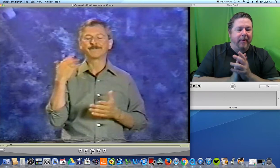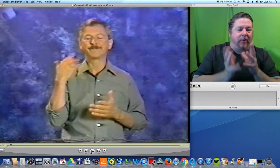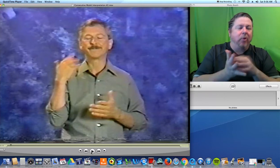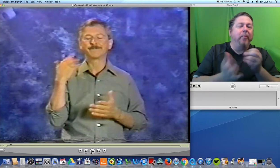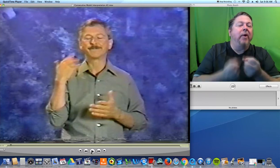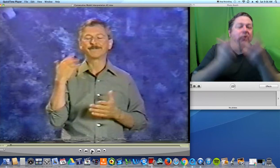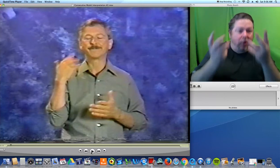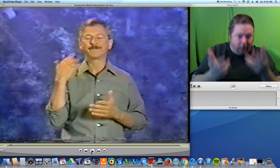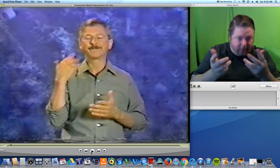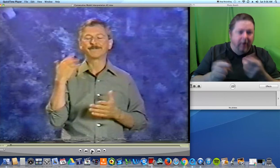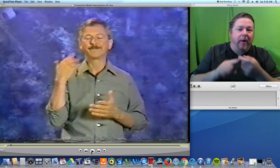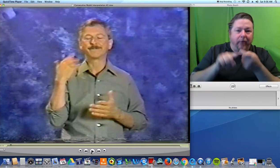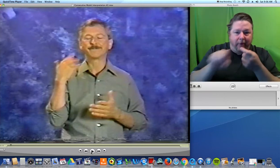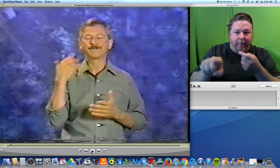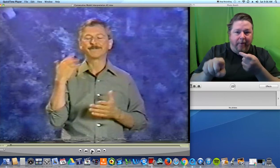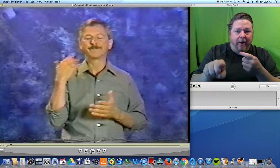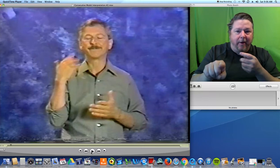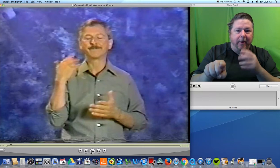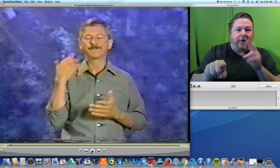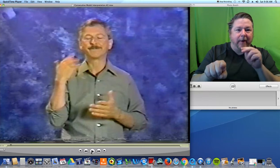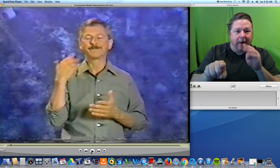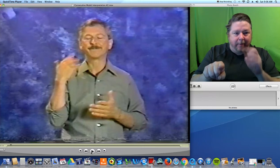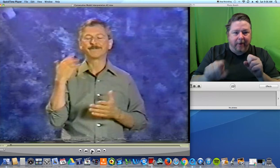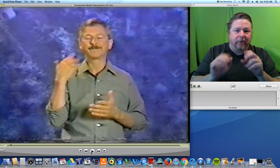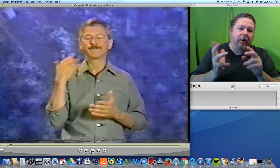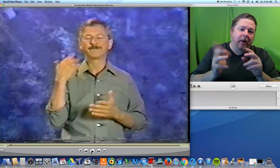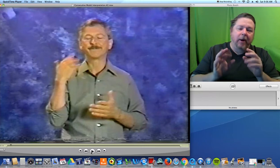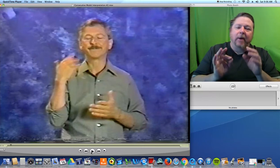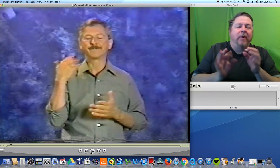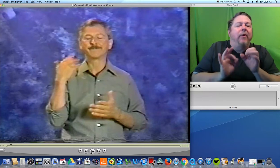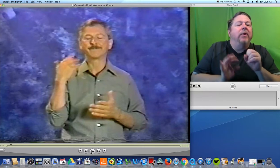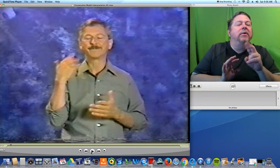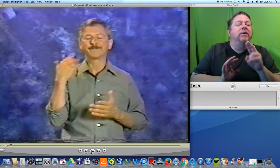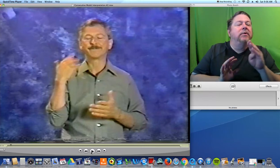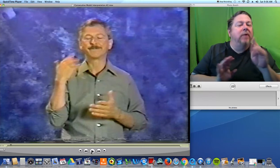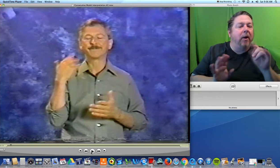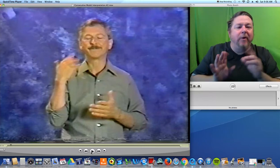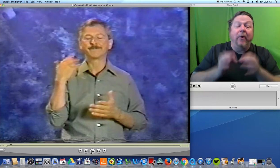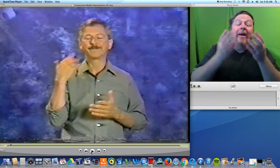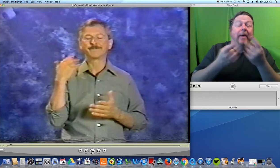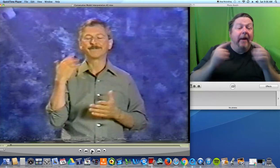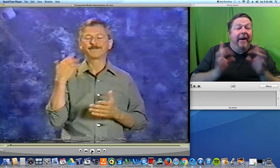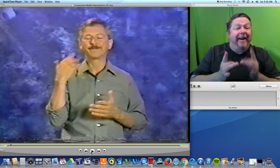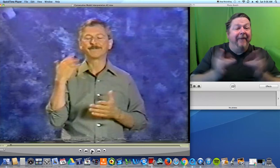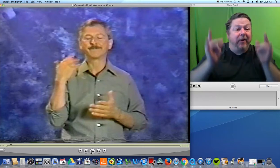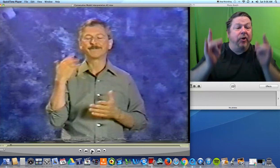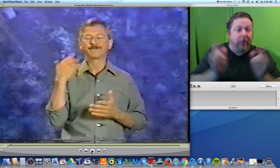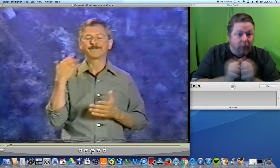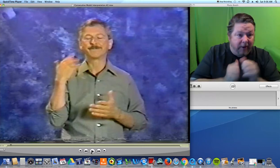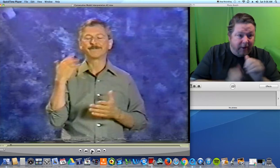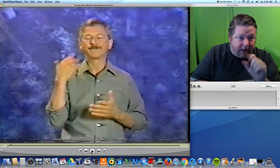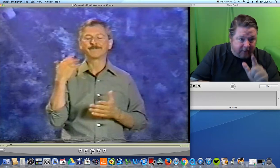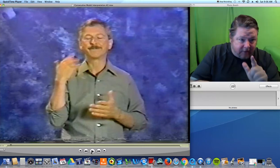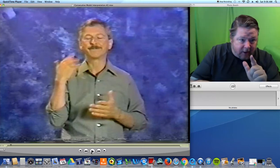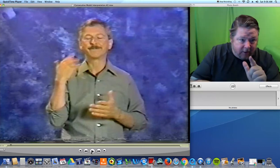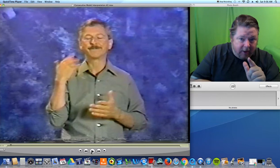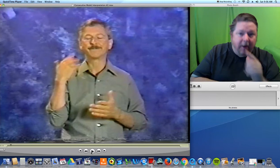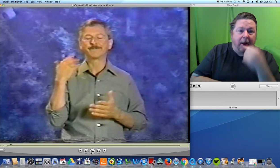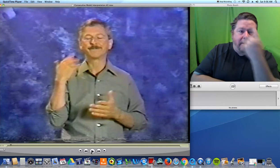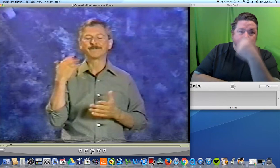yeah, there's much to learn from his NMS. He's very subtle. He's very efficient with his